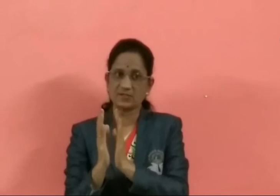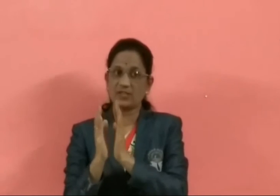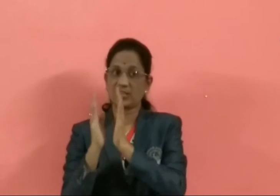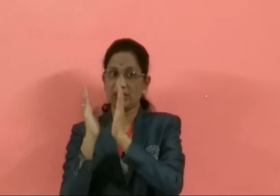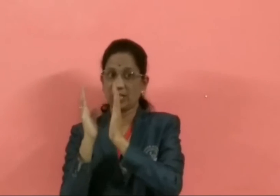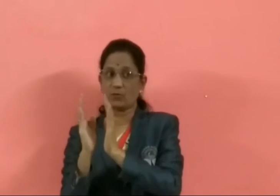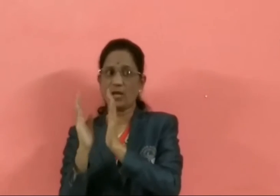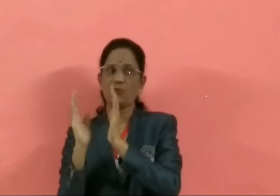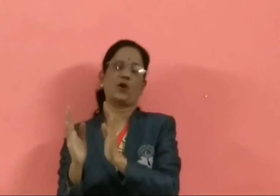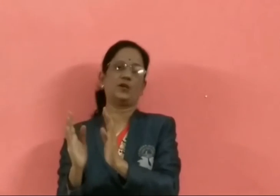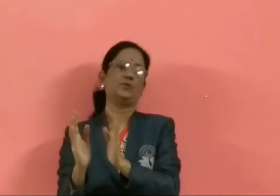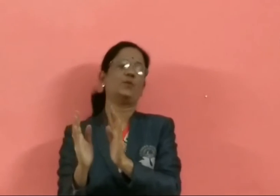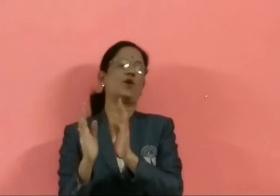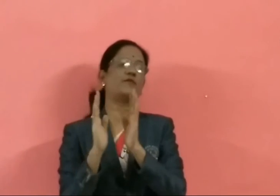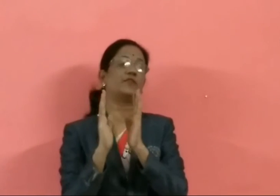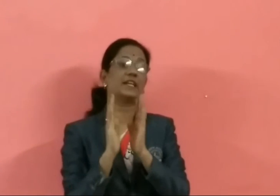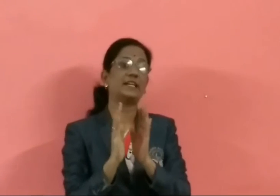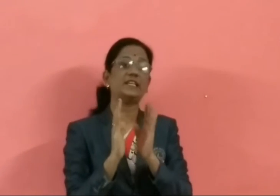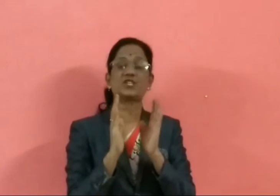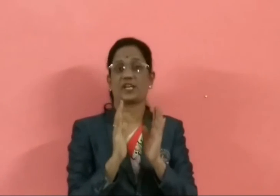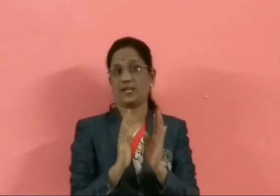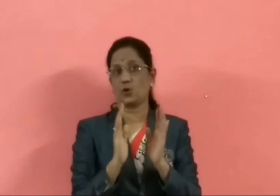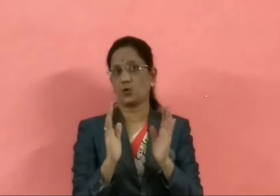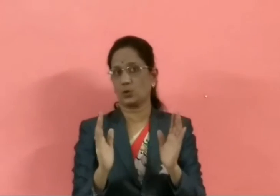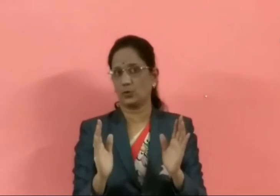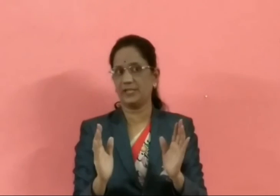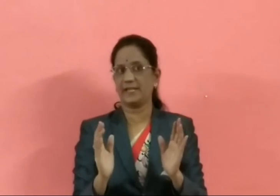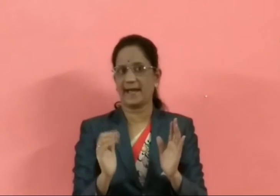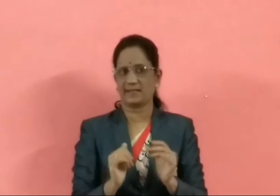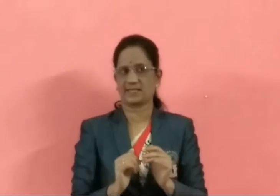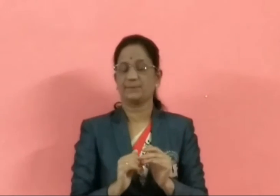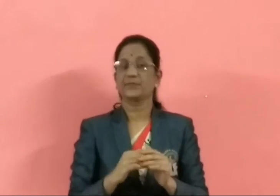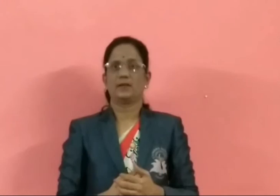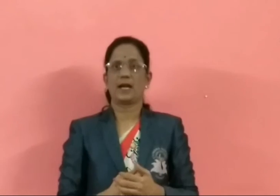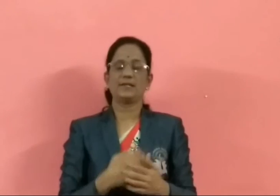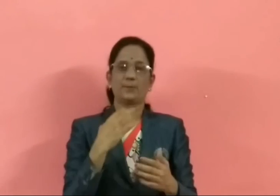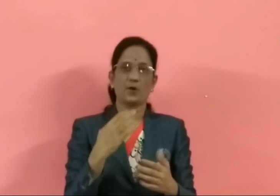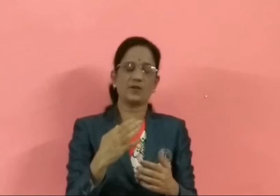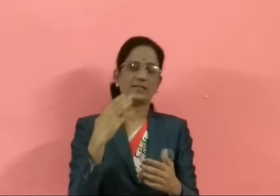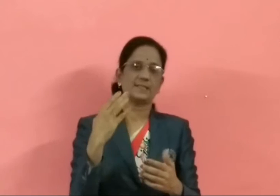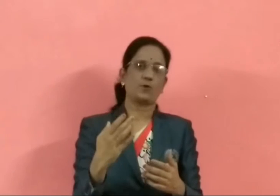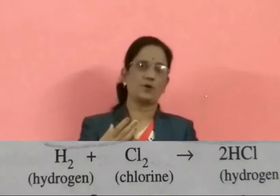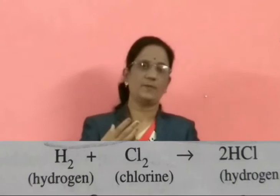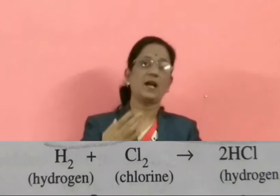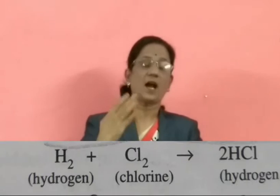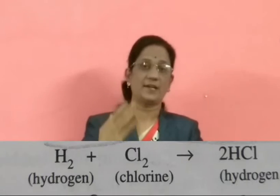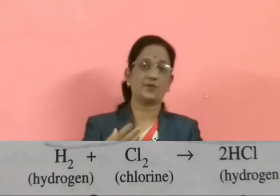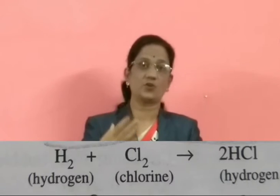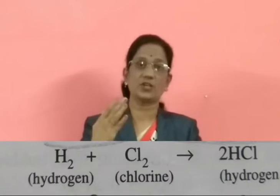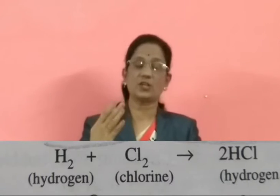with equal volume of greenish yellow chlorine gas and the product is forming hydrogen